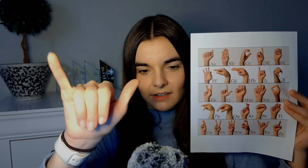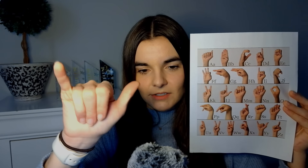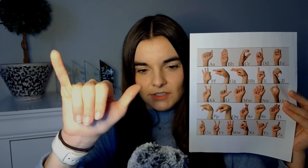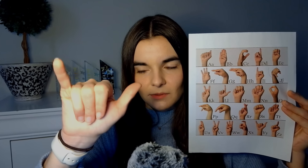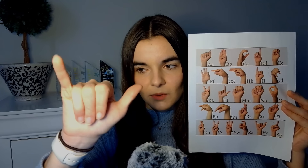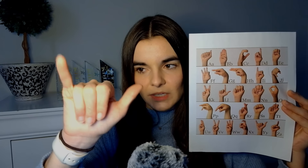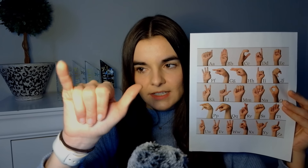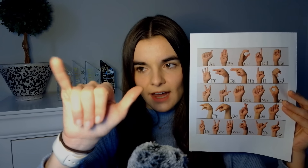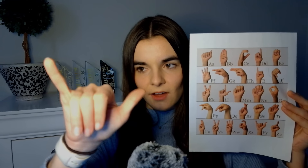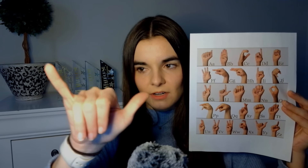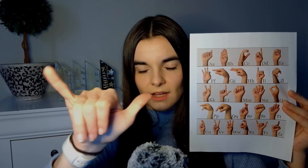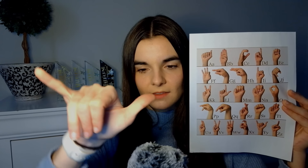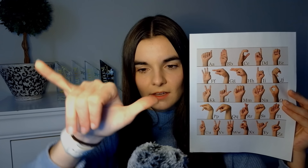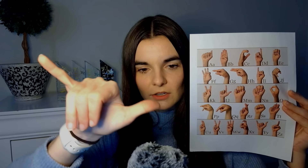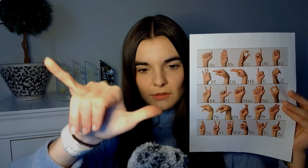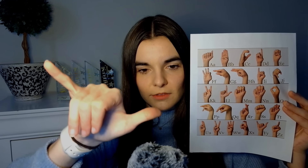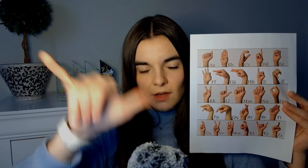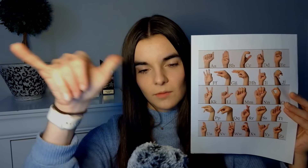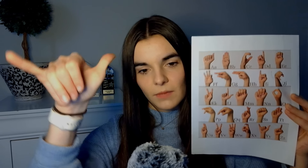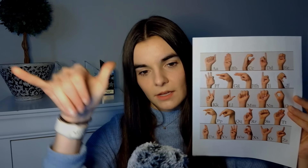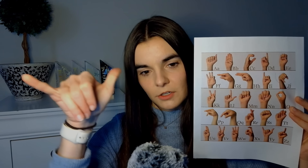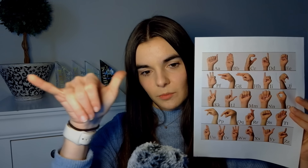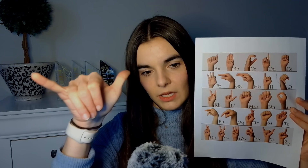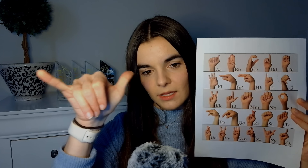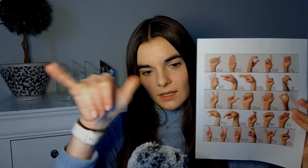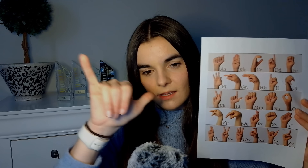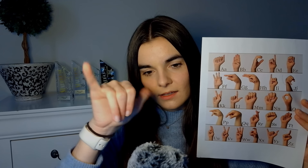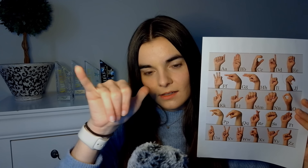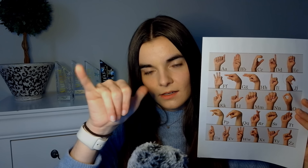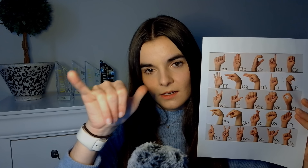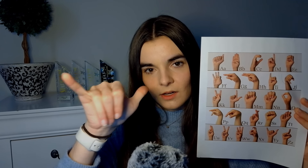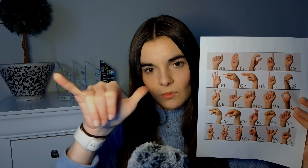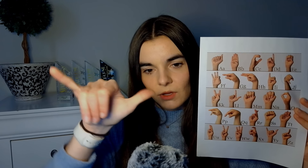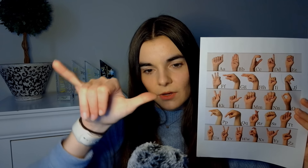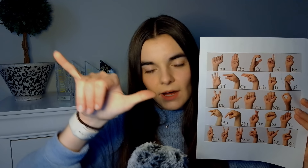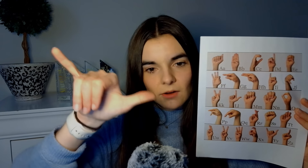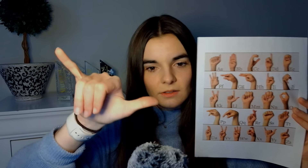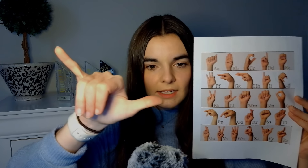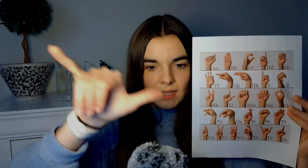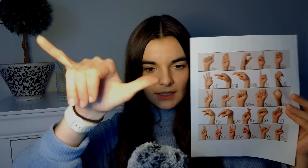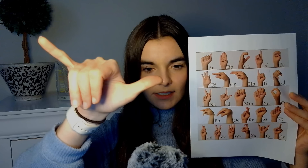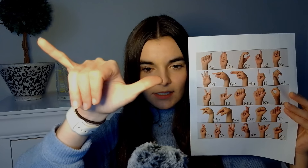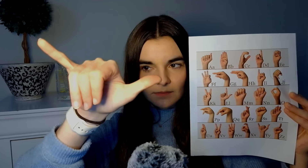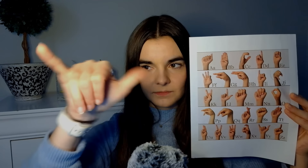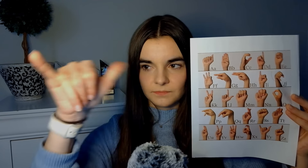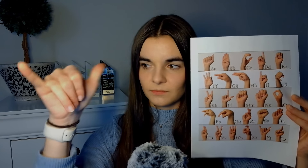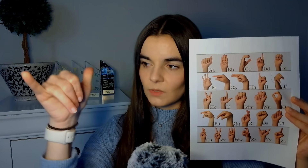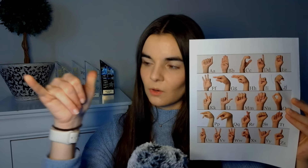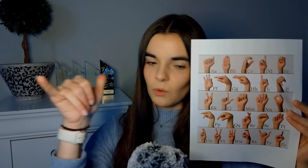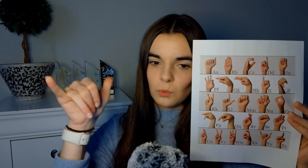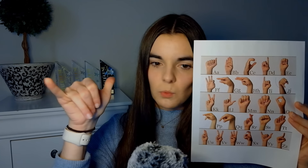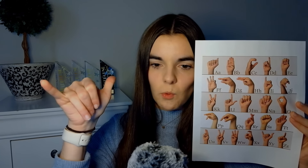fingers will be down, and then your thumb and your pinky will go out like this.